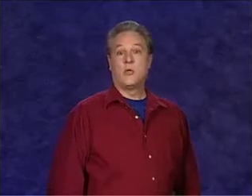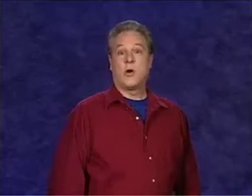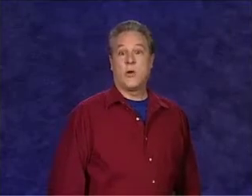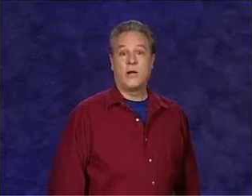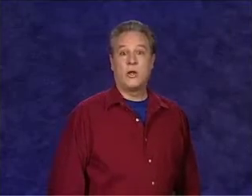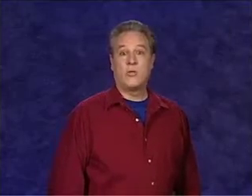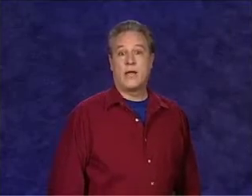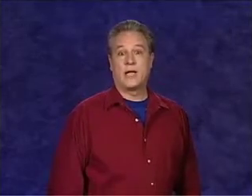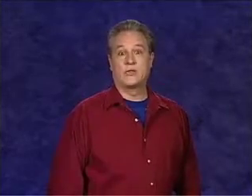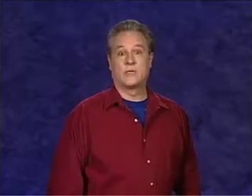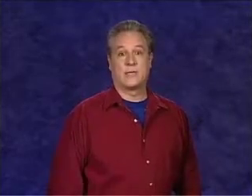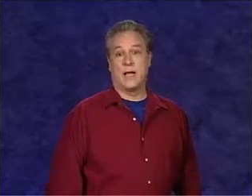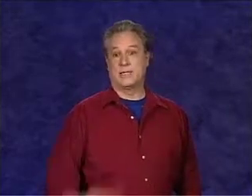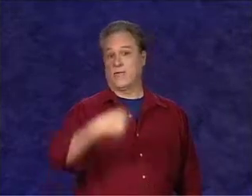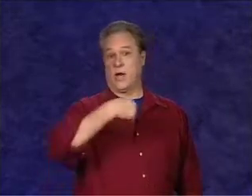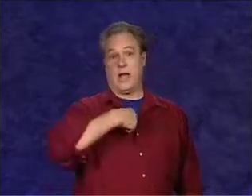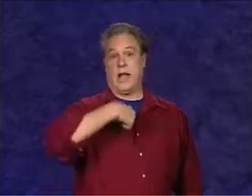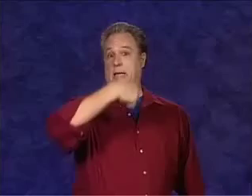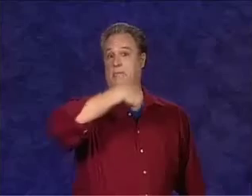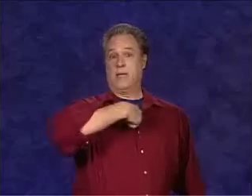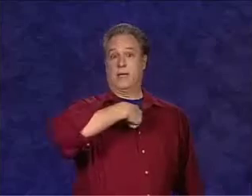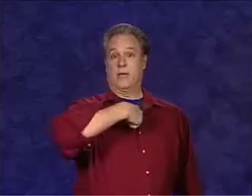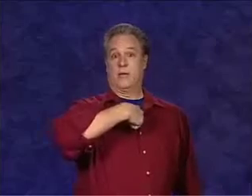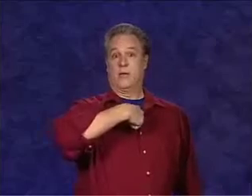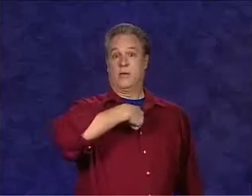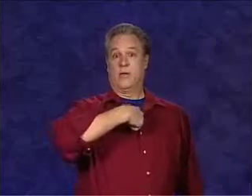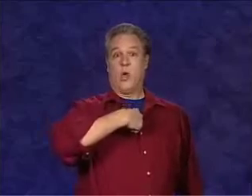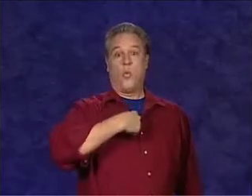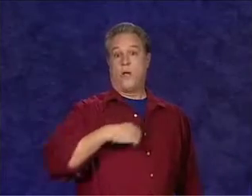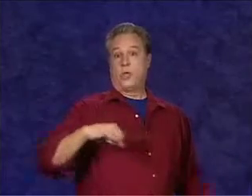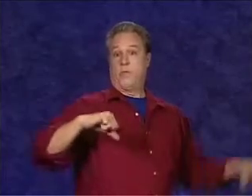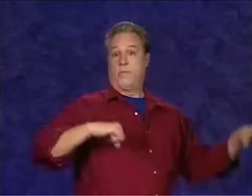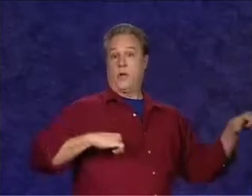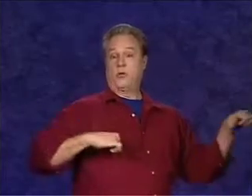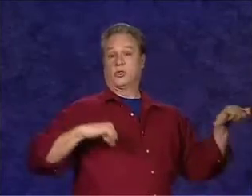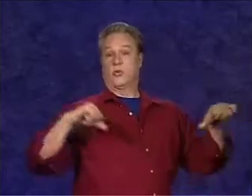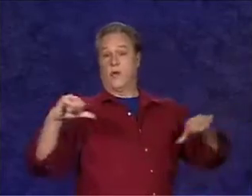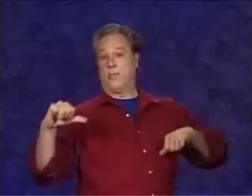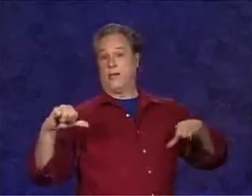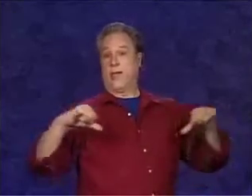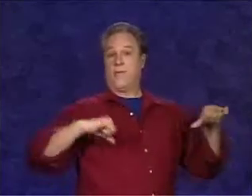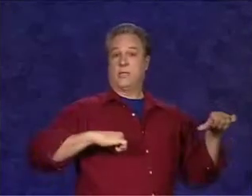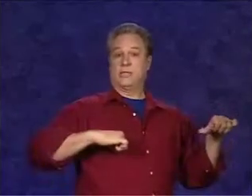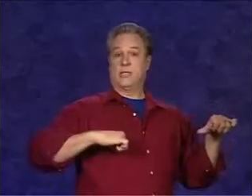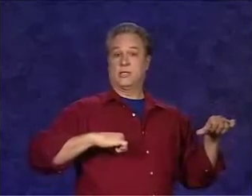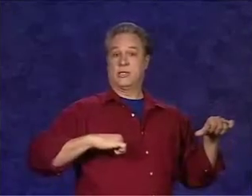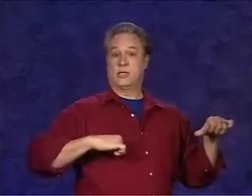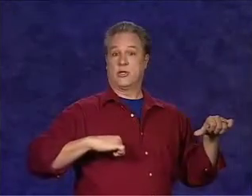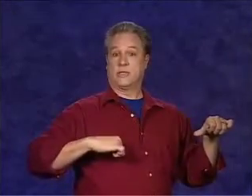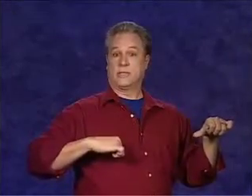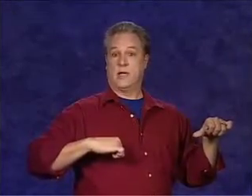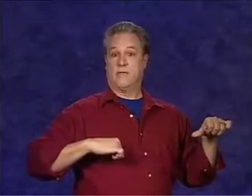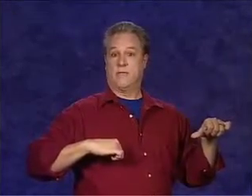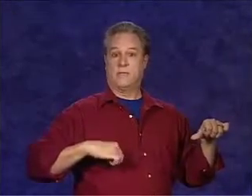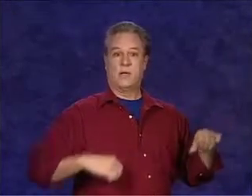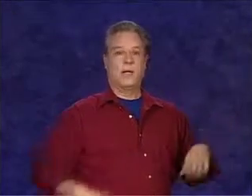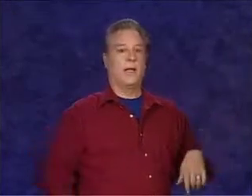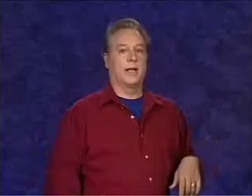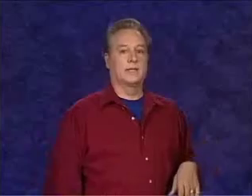You already know the natural signs for I and me. When you boast, you want to bring everyone's attention to yourself. Instead